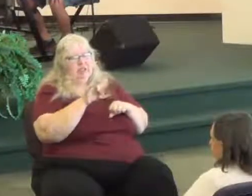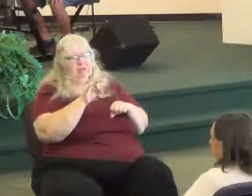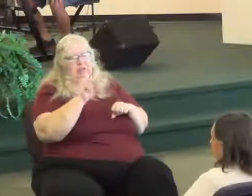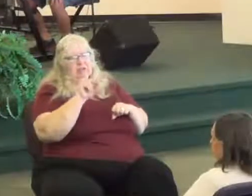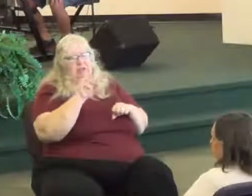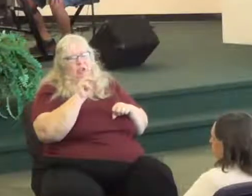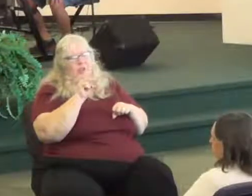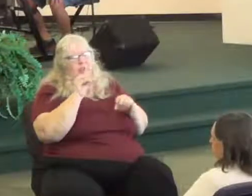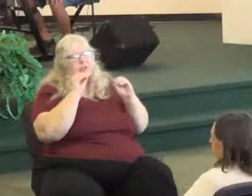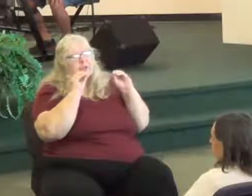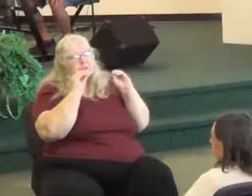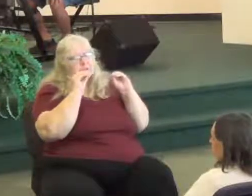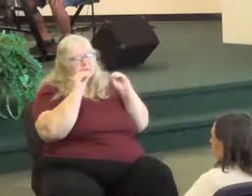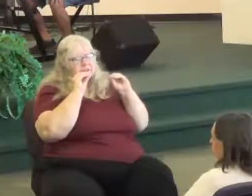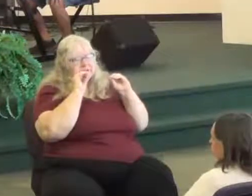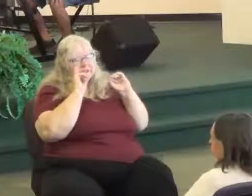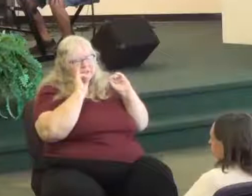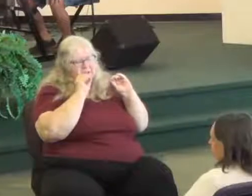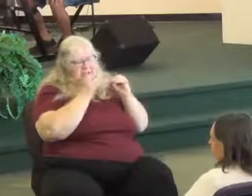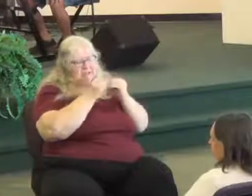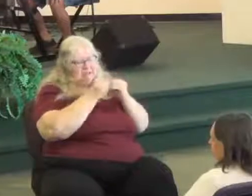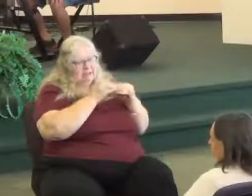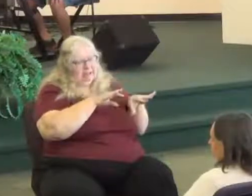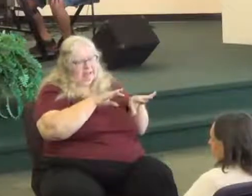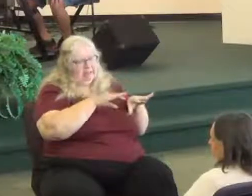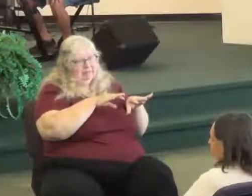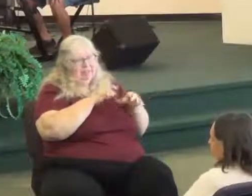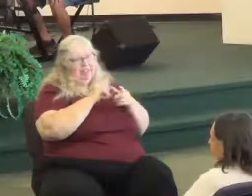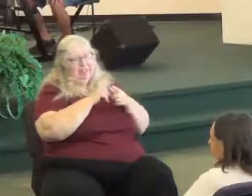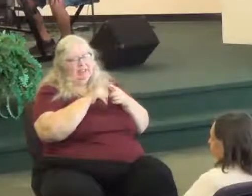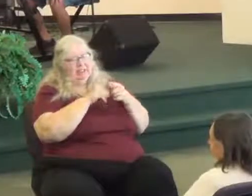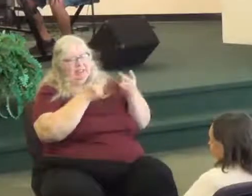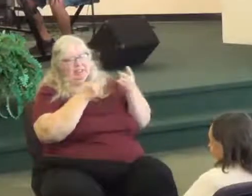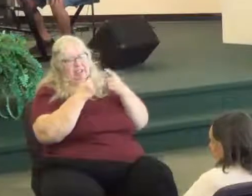leaving it up there. And then what does he do? Come preach on it.